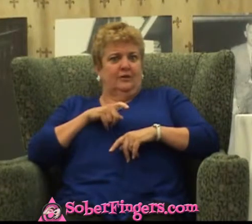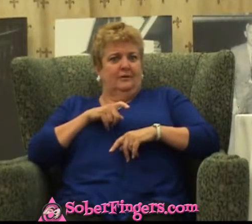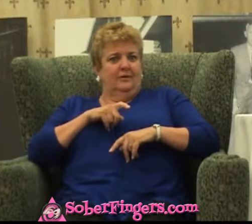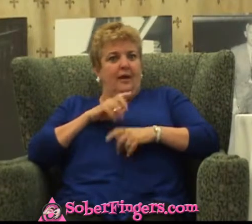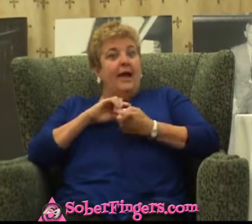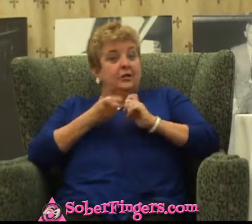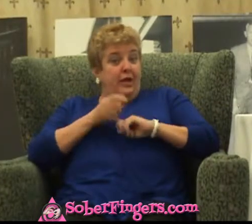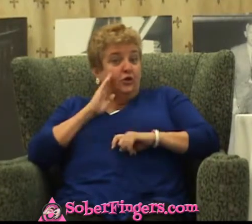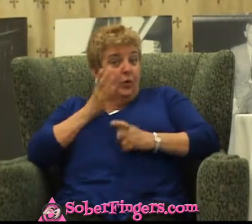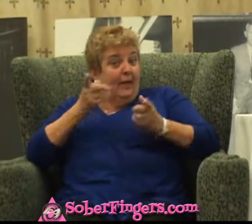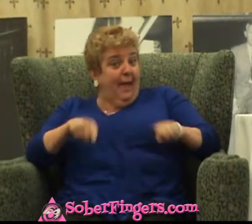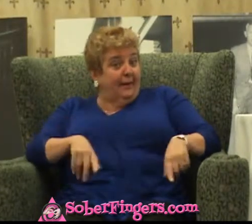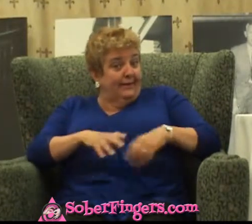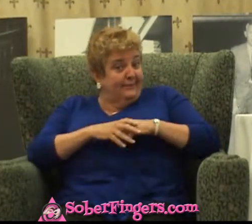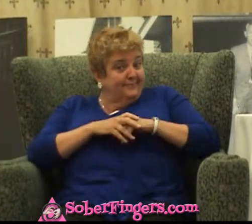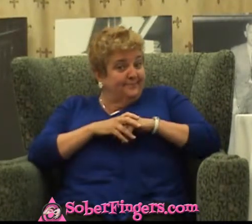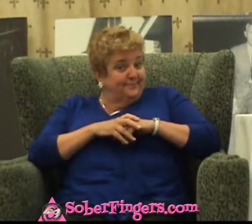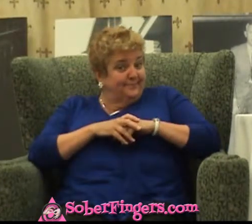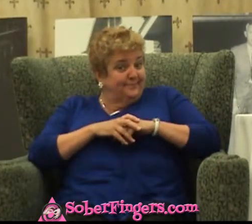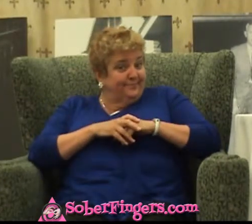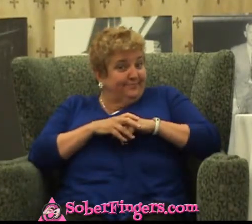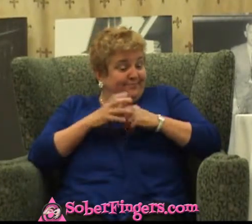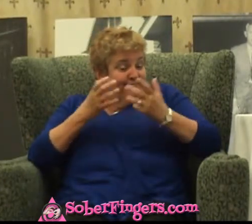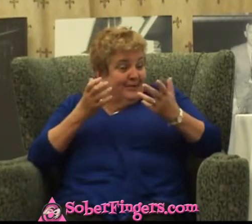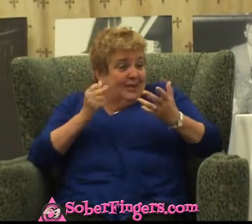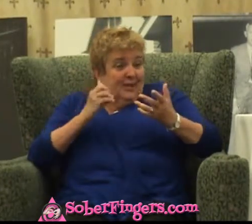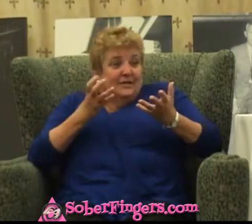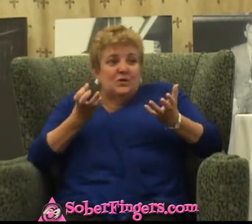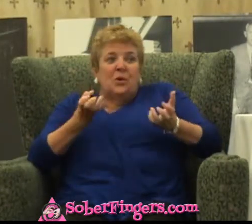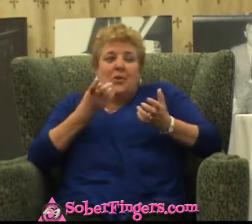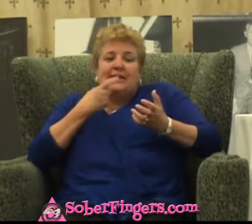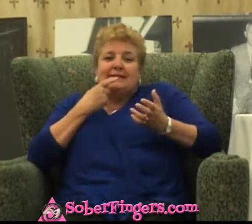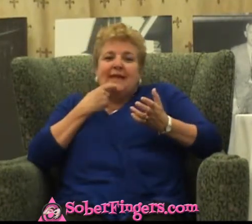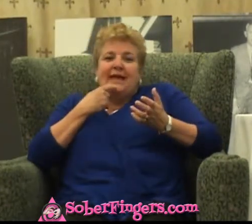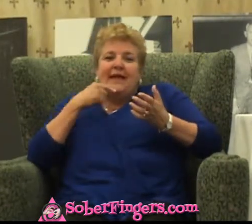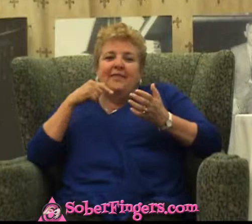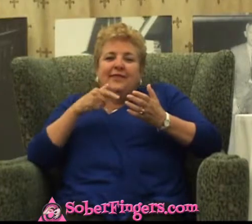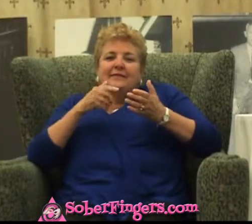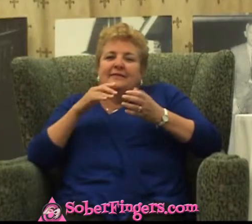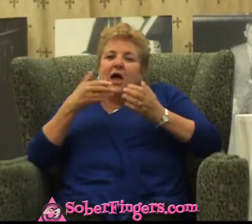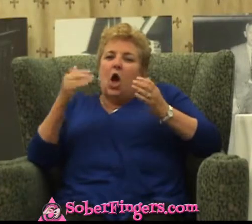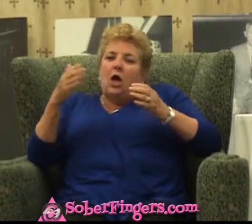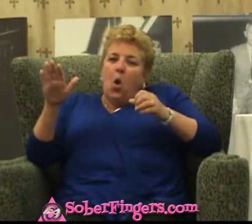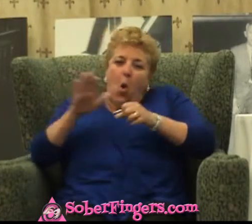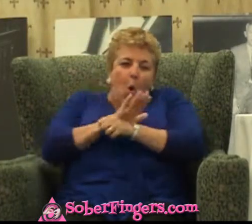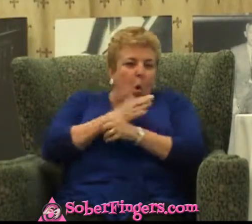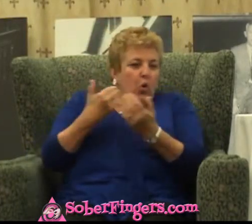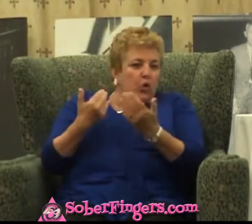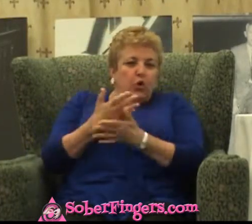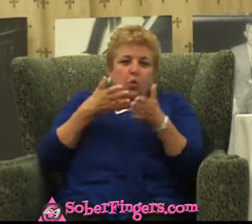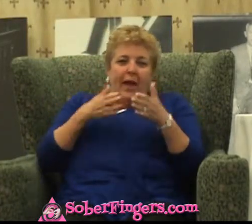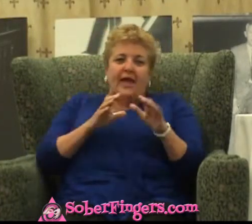So I want to just say this is a whole new way of doing things. And,